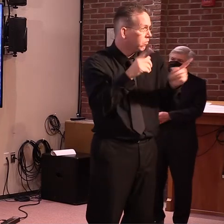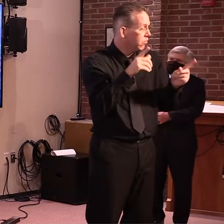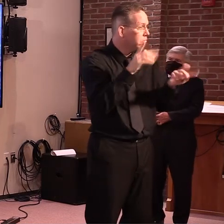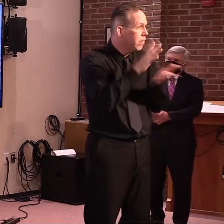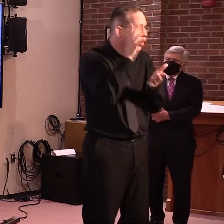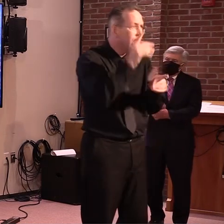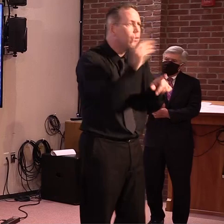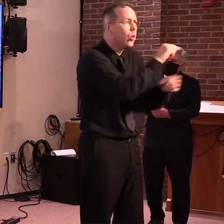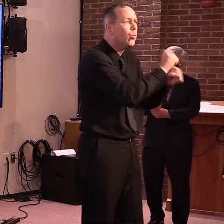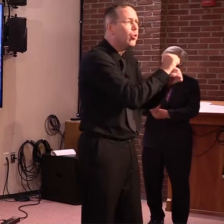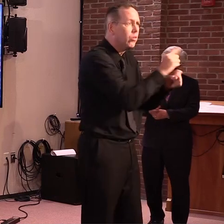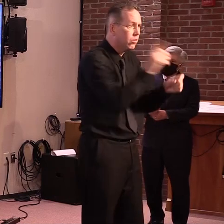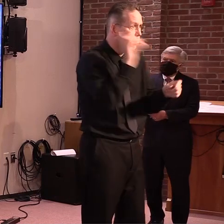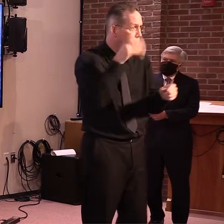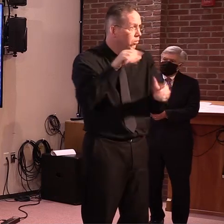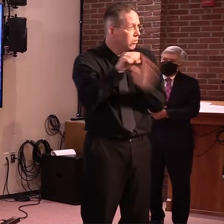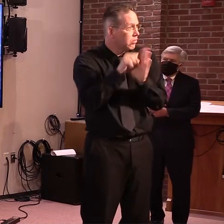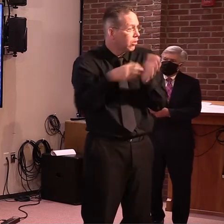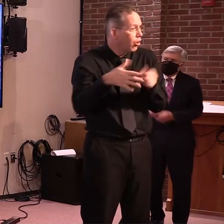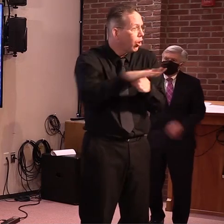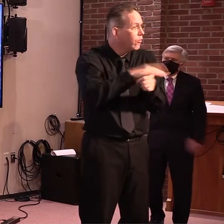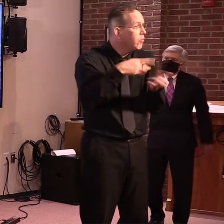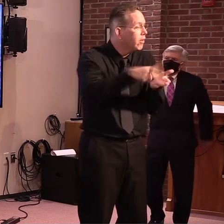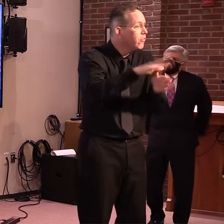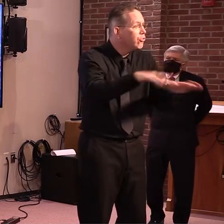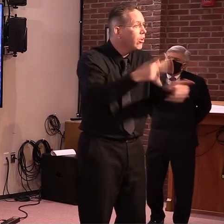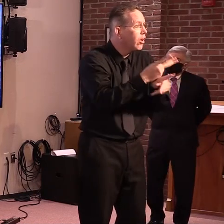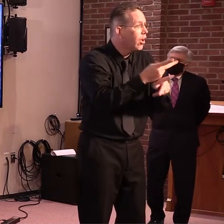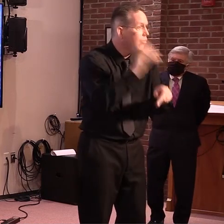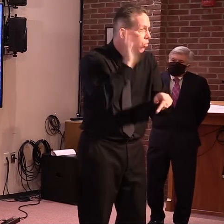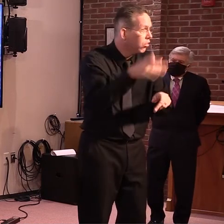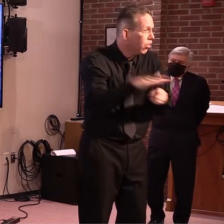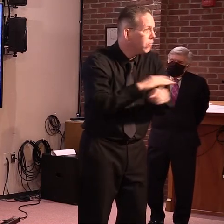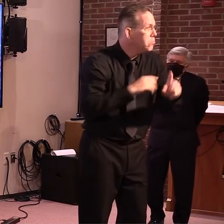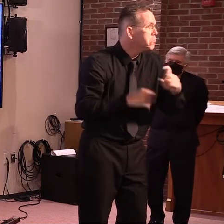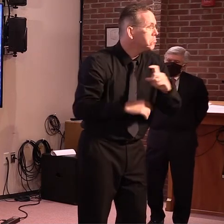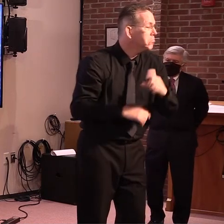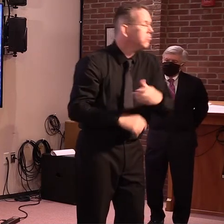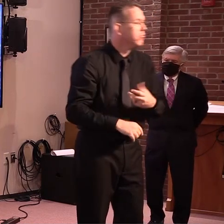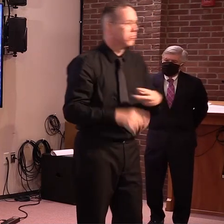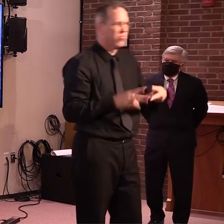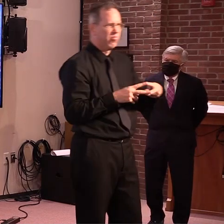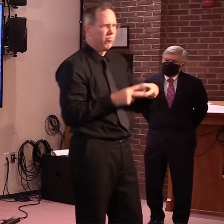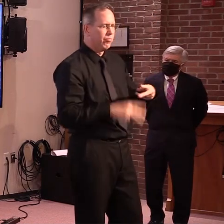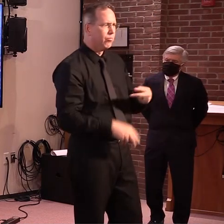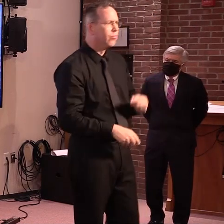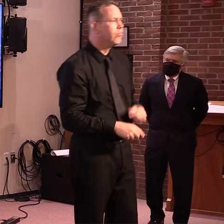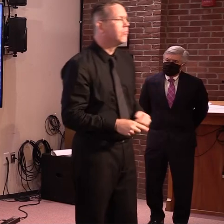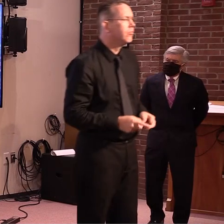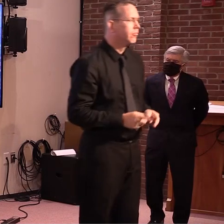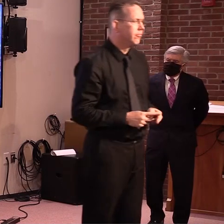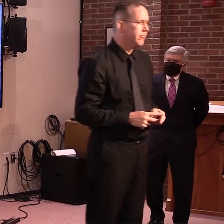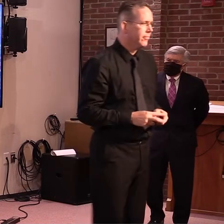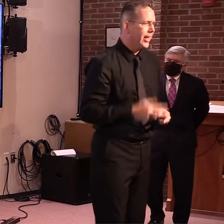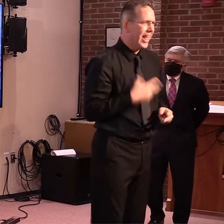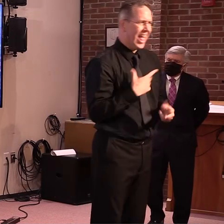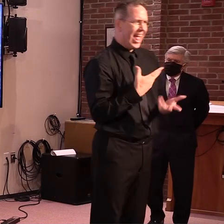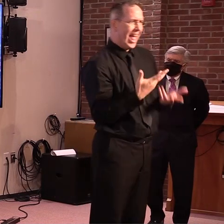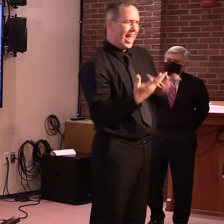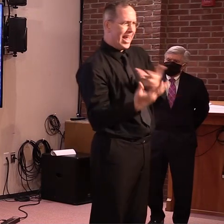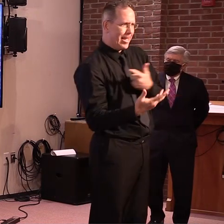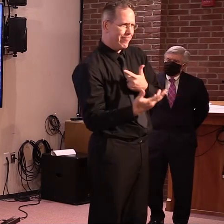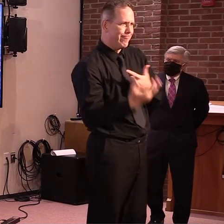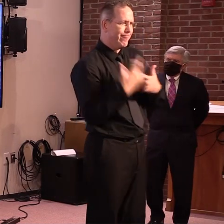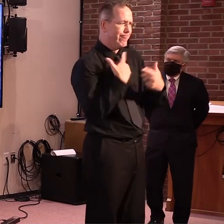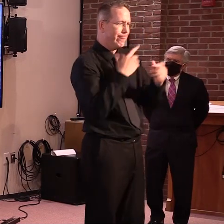out the protocols for the safe, healthy check that has to be in place every day. Okay, and are those protocols adjusted for sort of